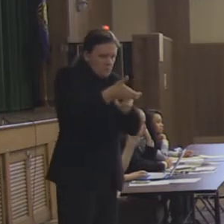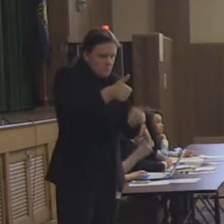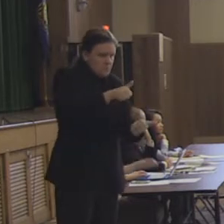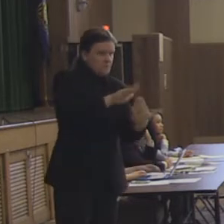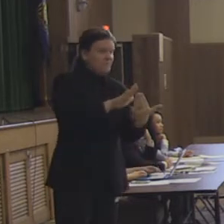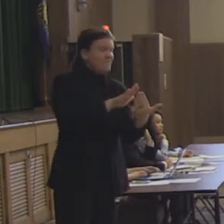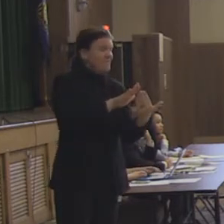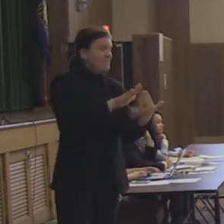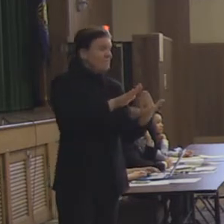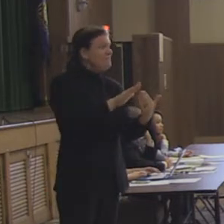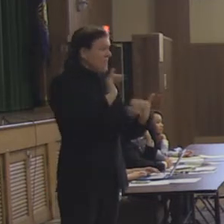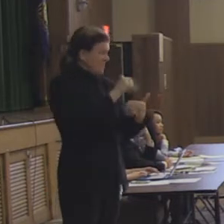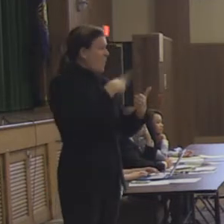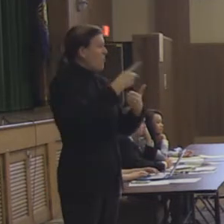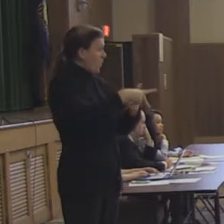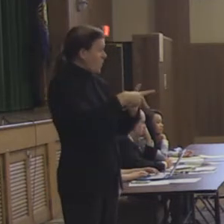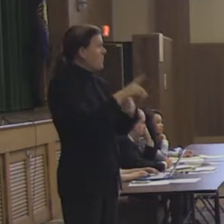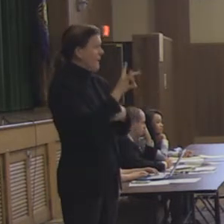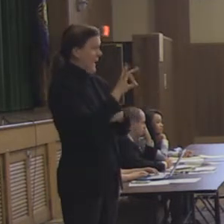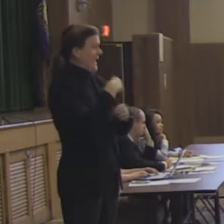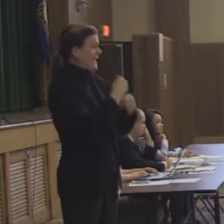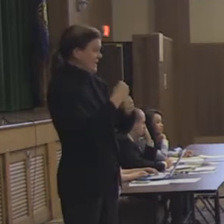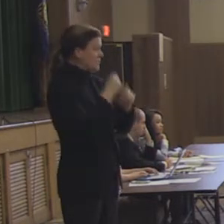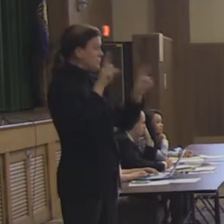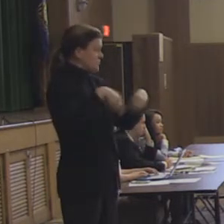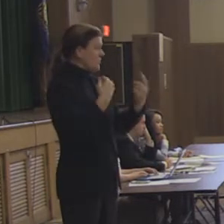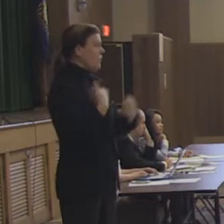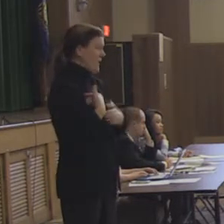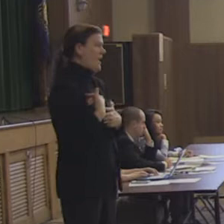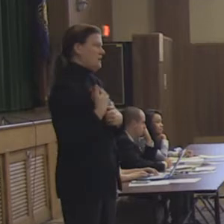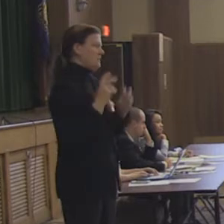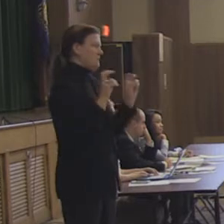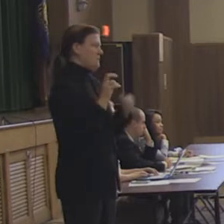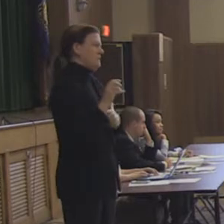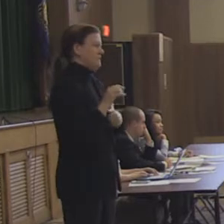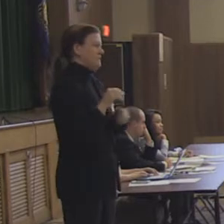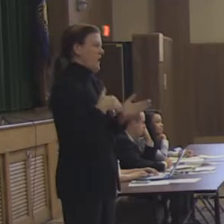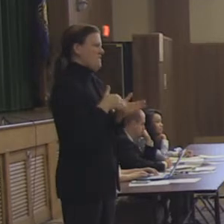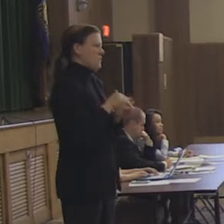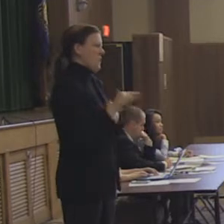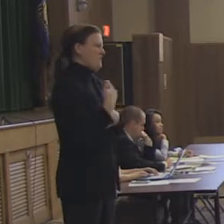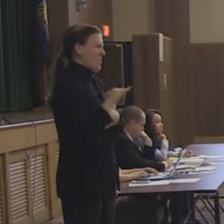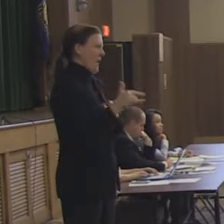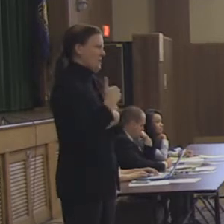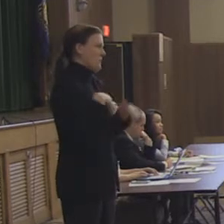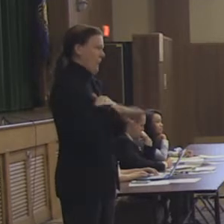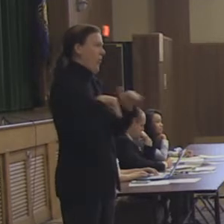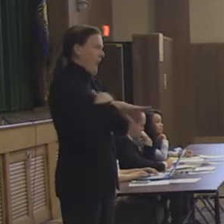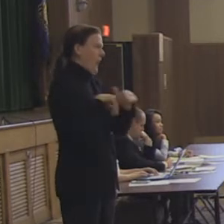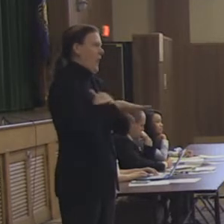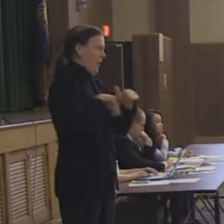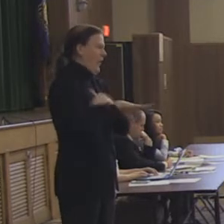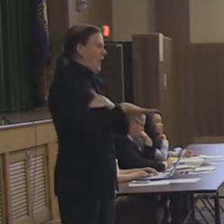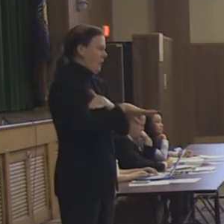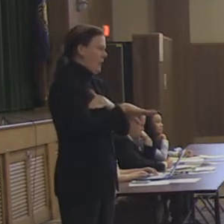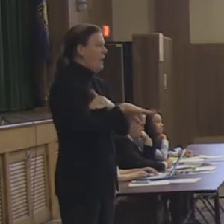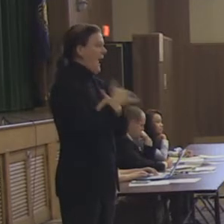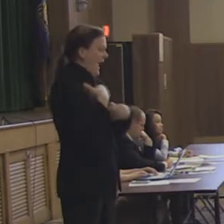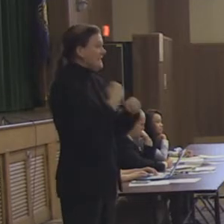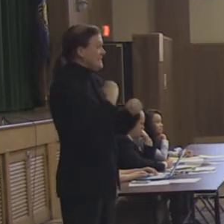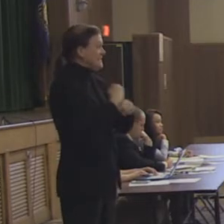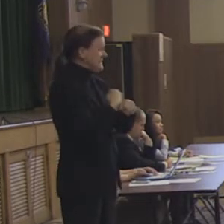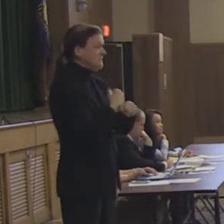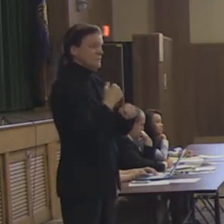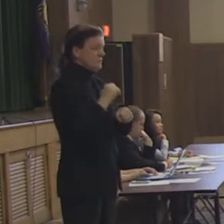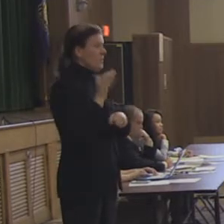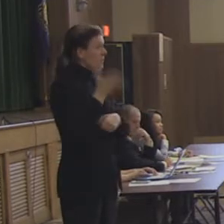8 years' time, we went from people who were frequent flyers. I know that Dr. Justin Keel at Milwaukee County has the statistics that he